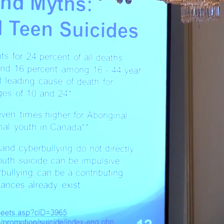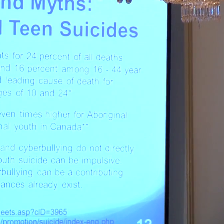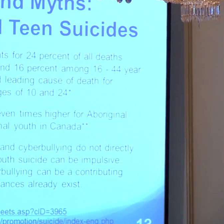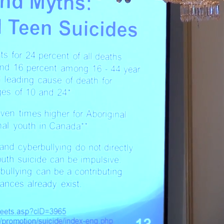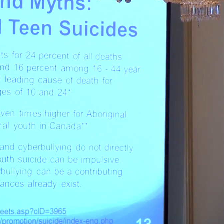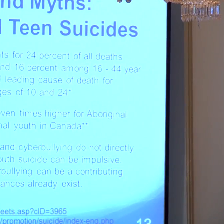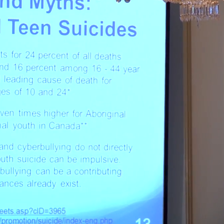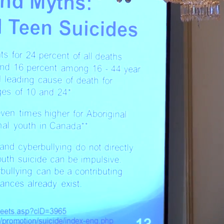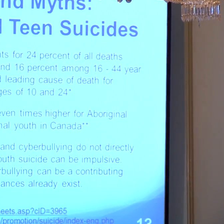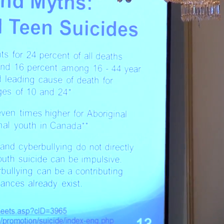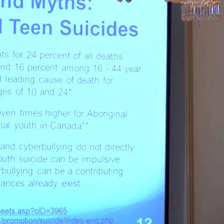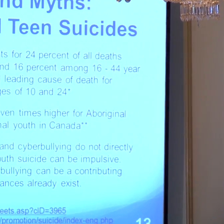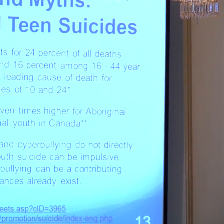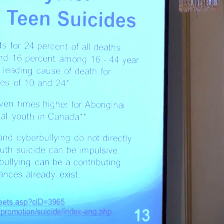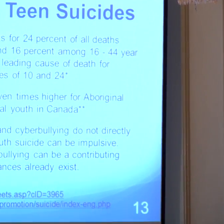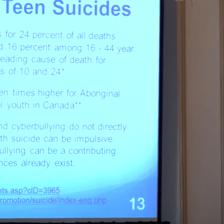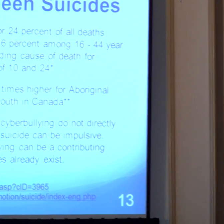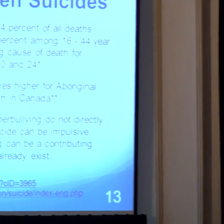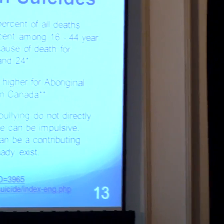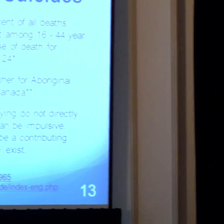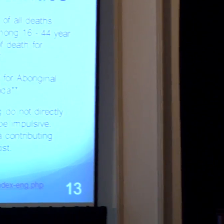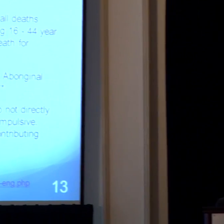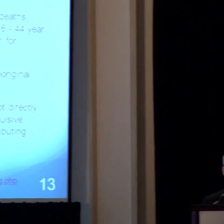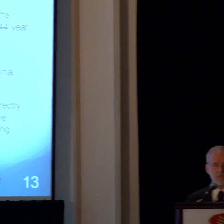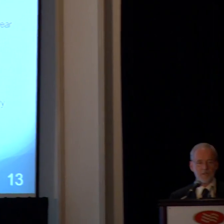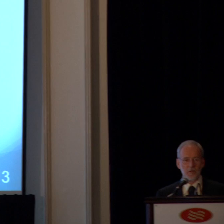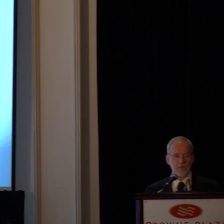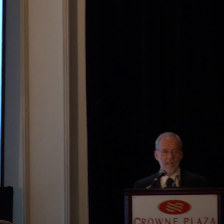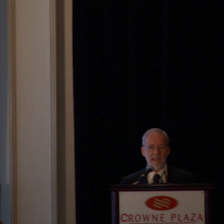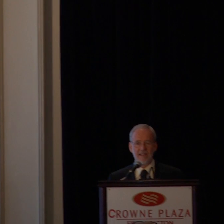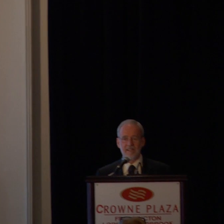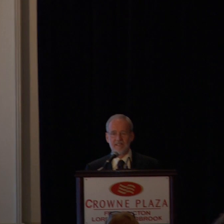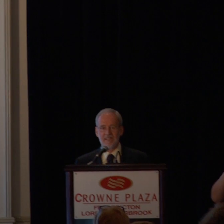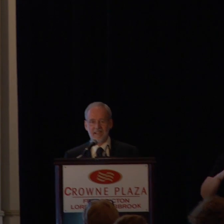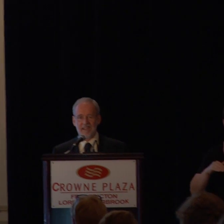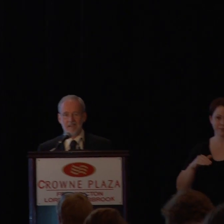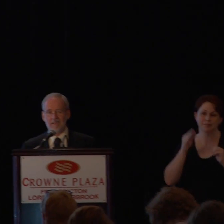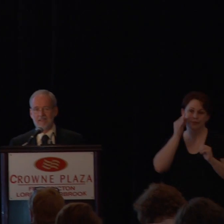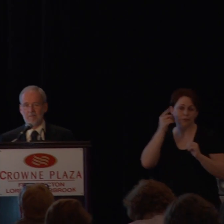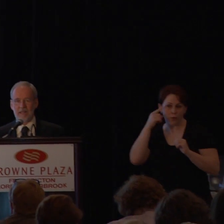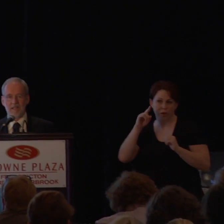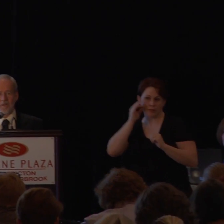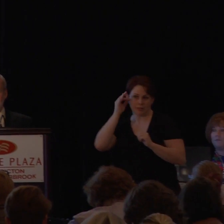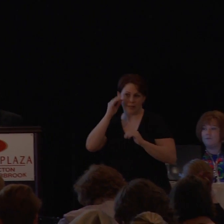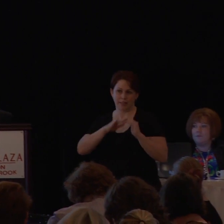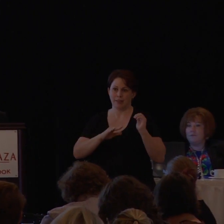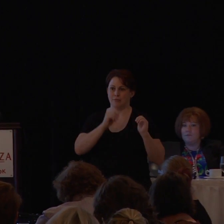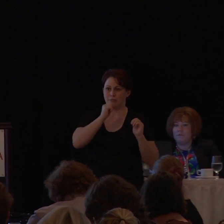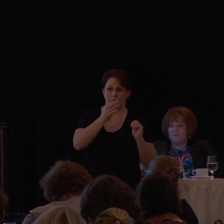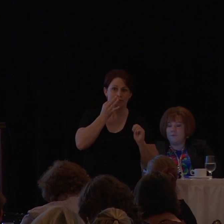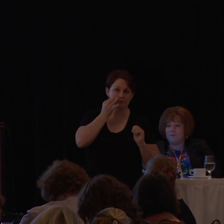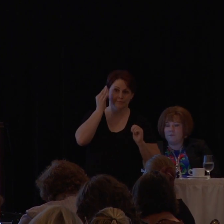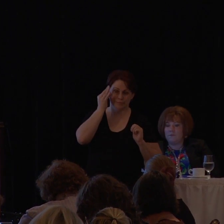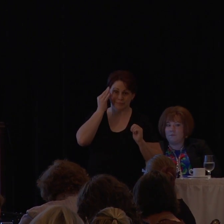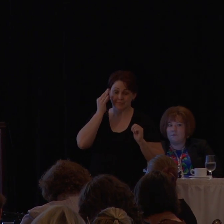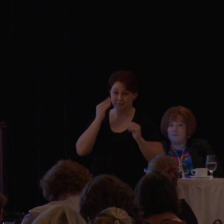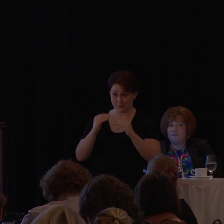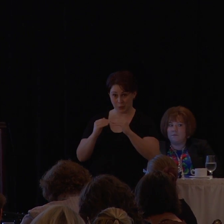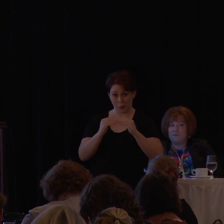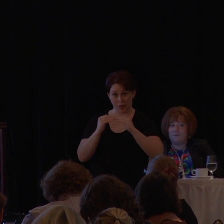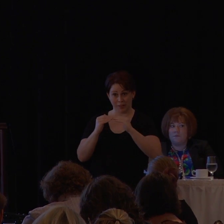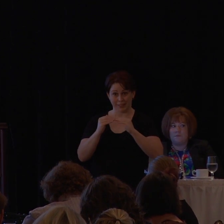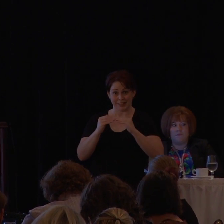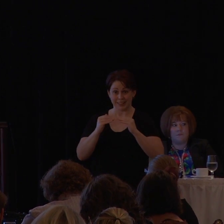are 5 to 7 times higher for Aboriginal youth than non-Aboriginal youth in Canada. Again, making the links between equality issues